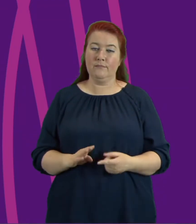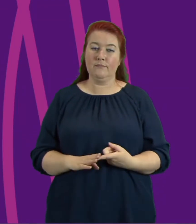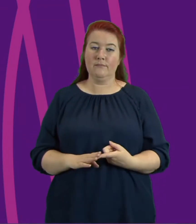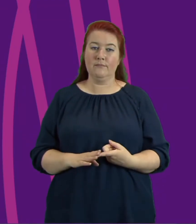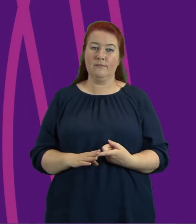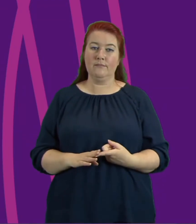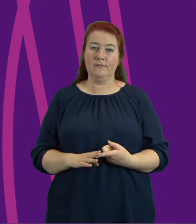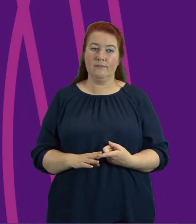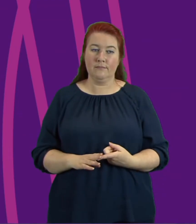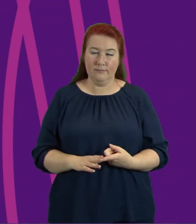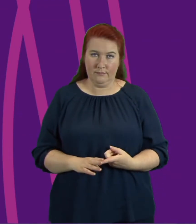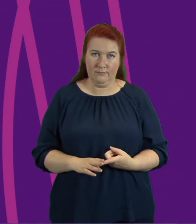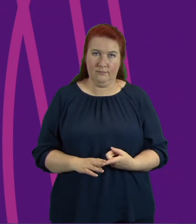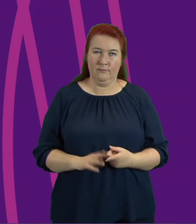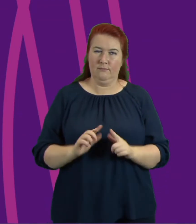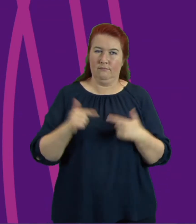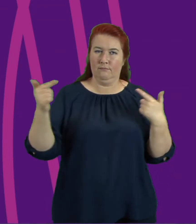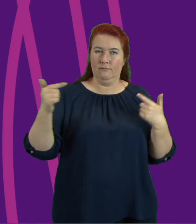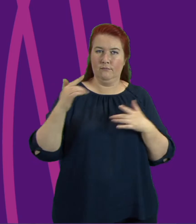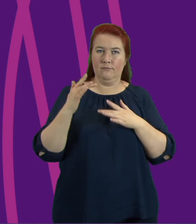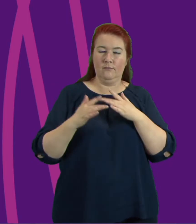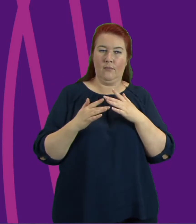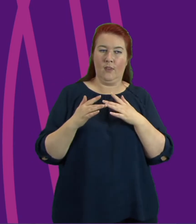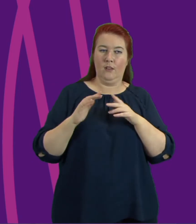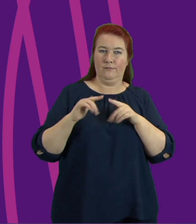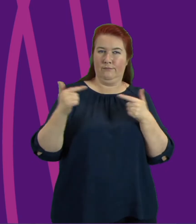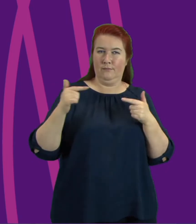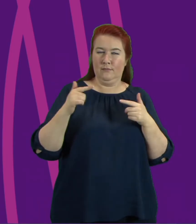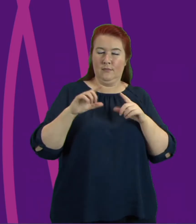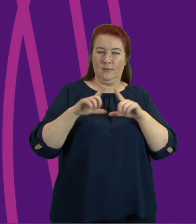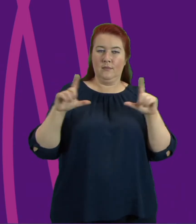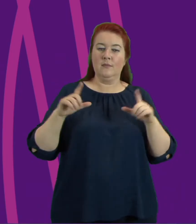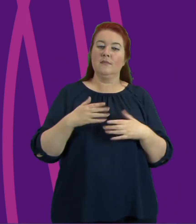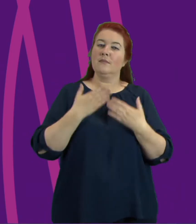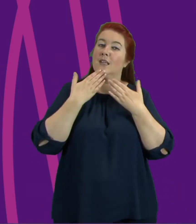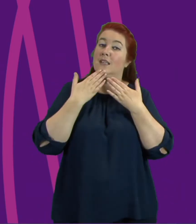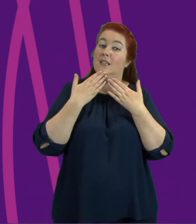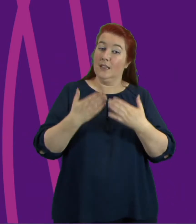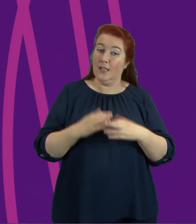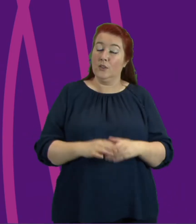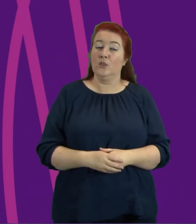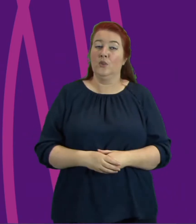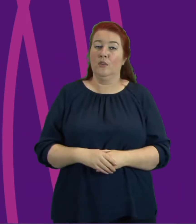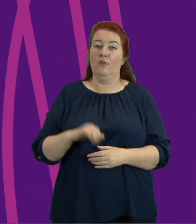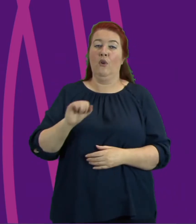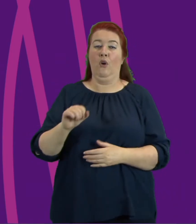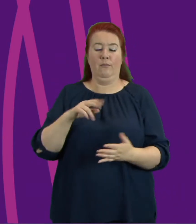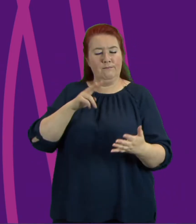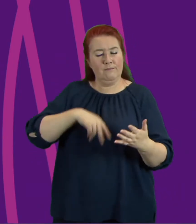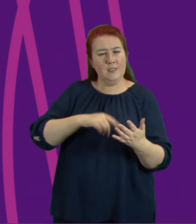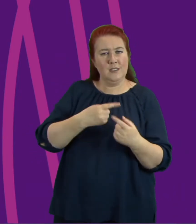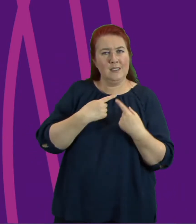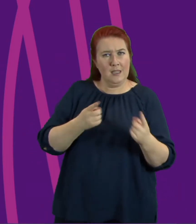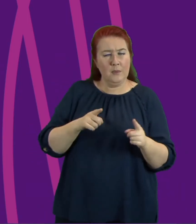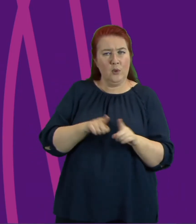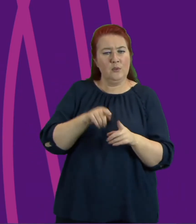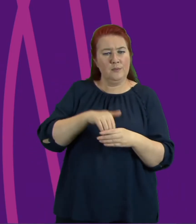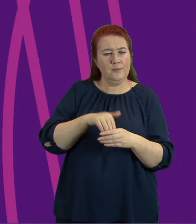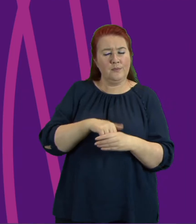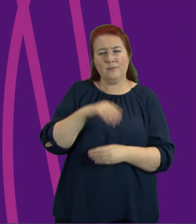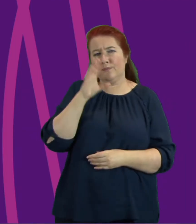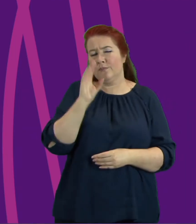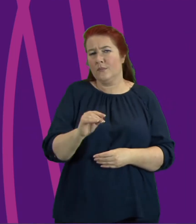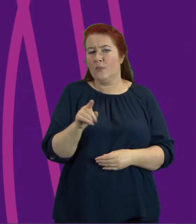Mr. Finney. Thank you, Presiding Officer, and thank you, Lord Advocate, for early sight of your statement and for the content of it. Lord Advocate, you'll be aware